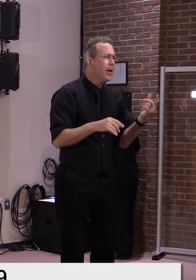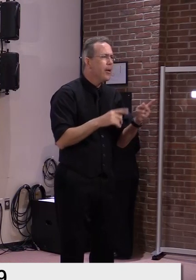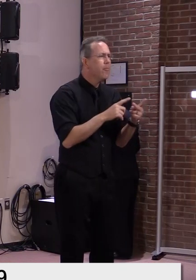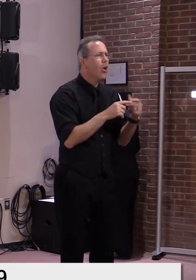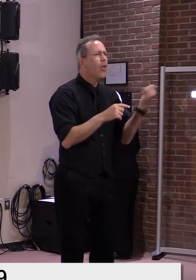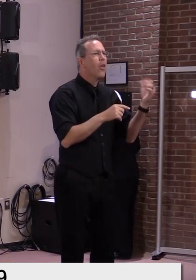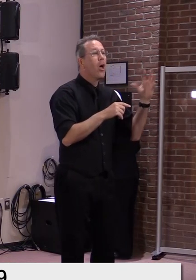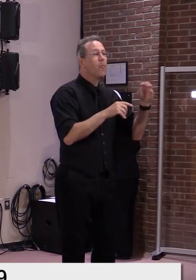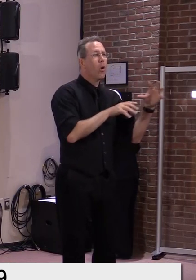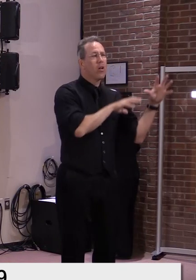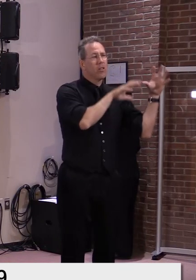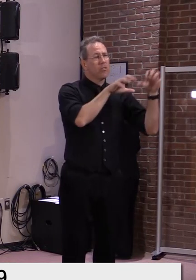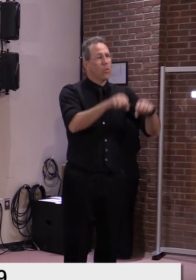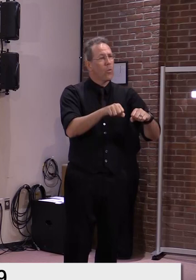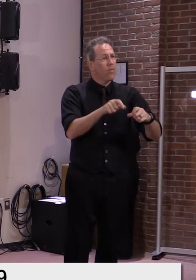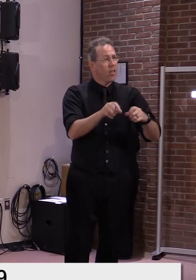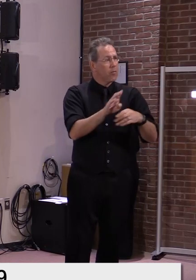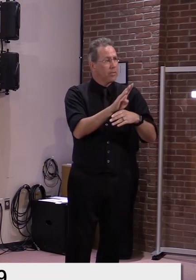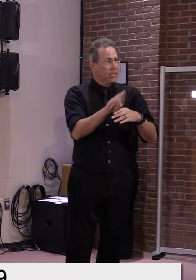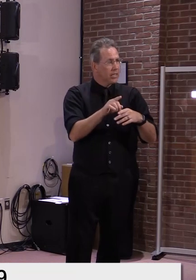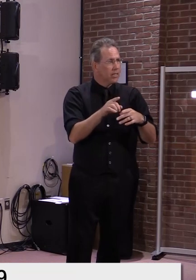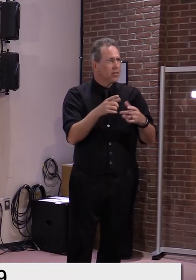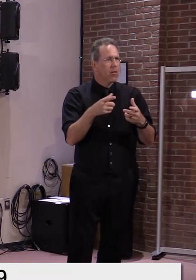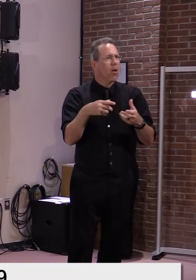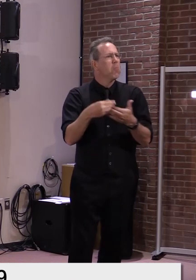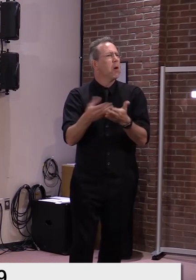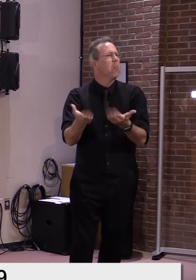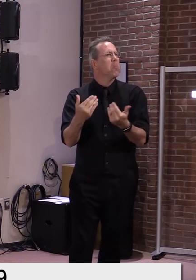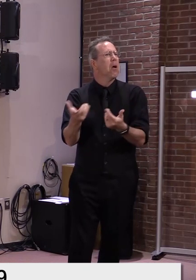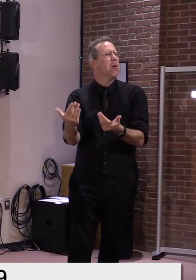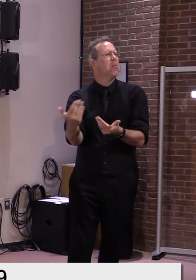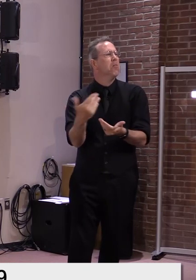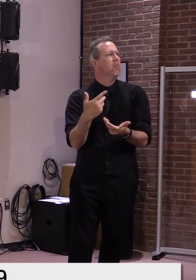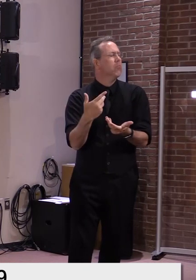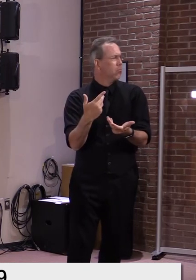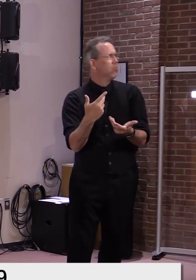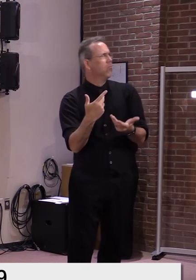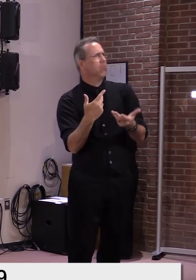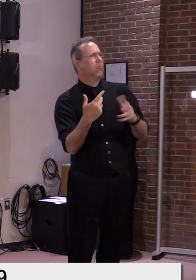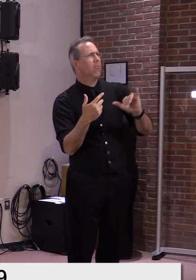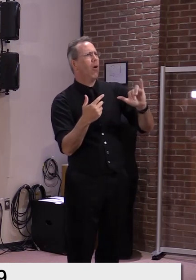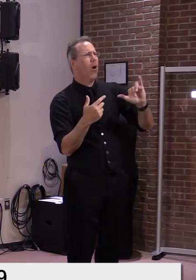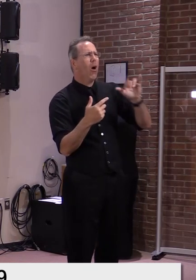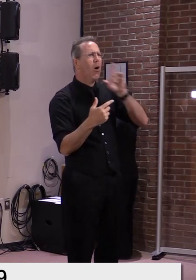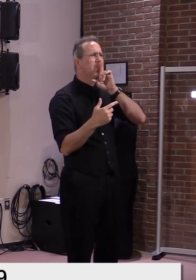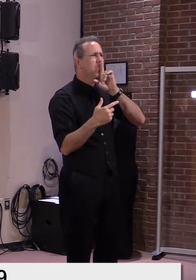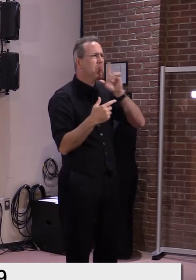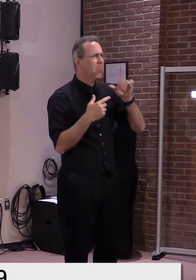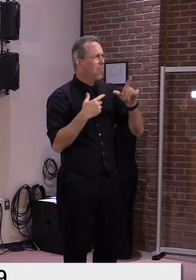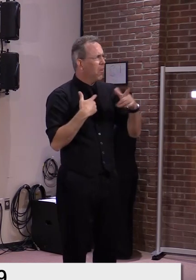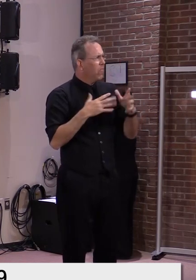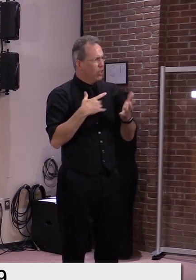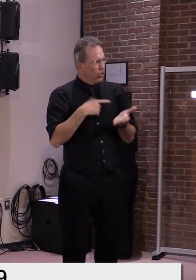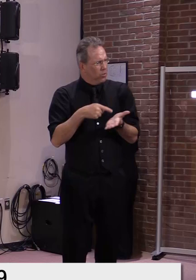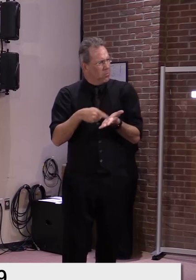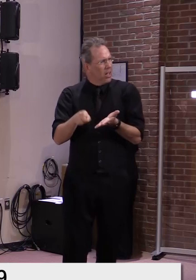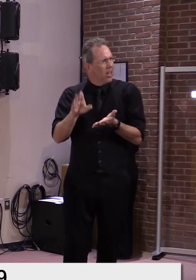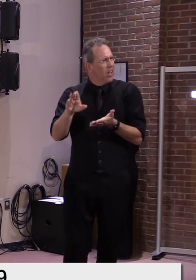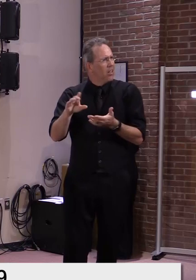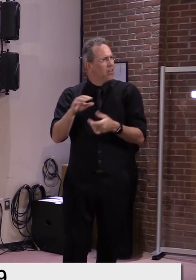actually clawed back some of those benefits that were paid out, like accrued leave, paid time off, so